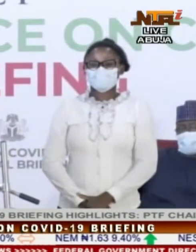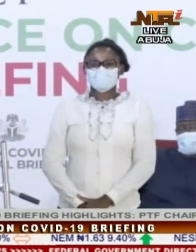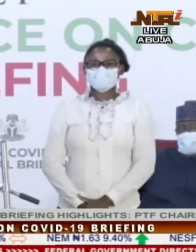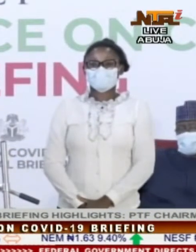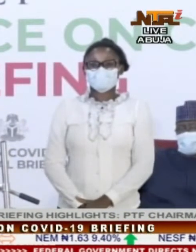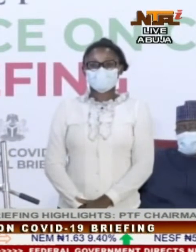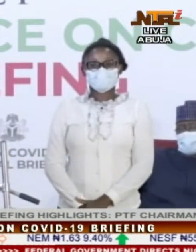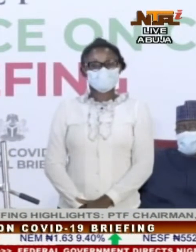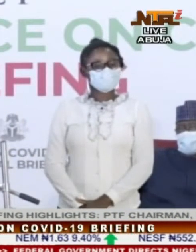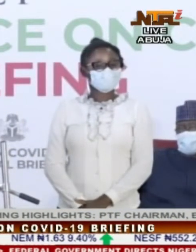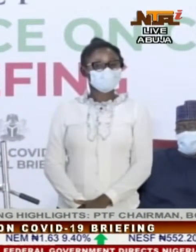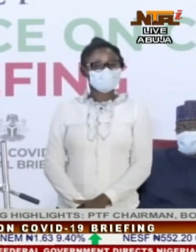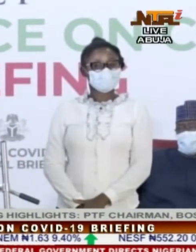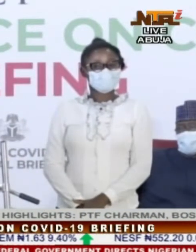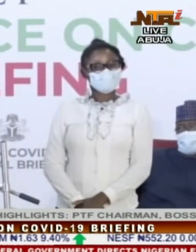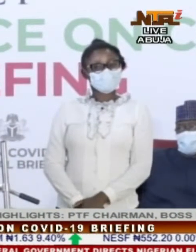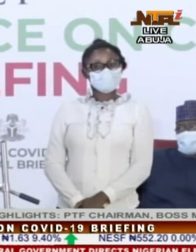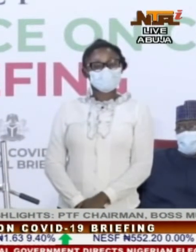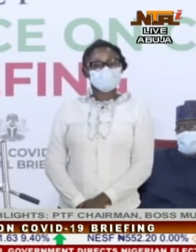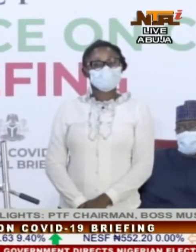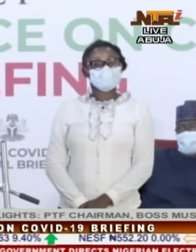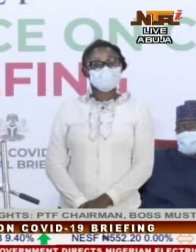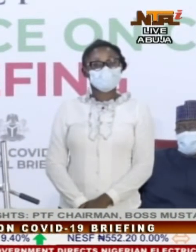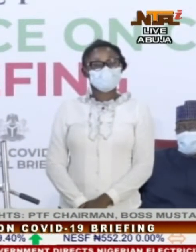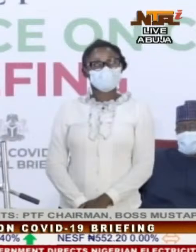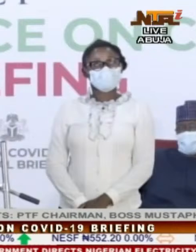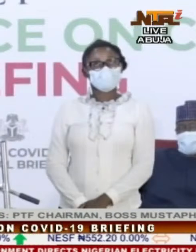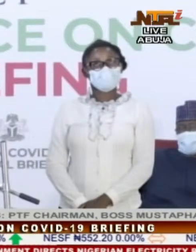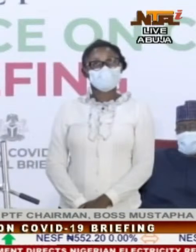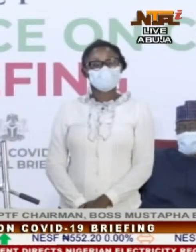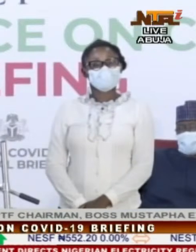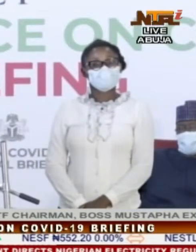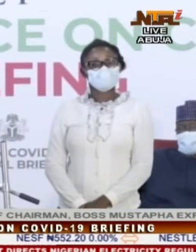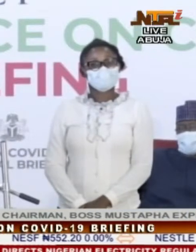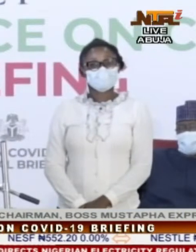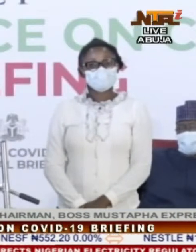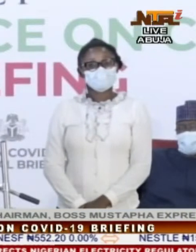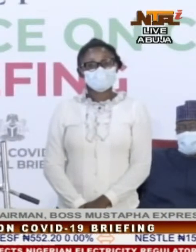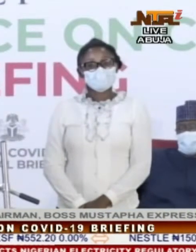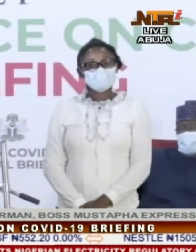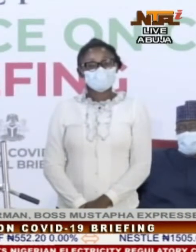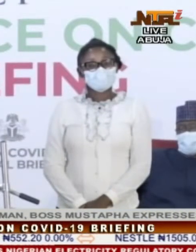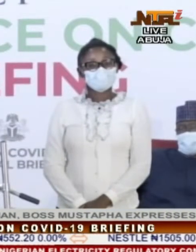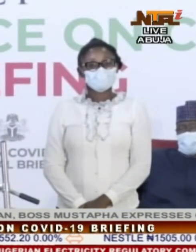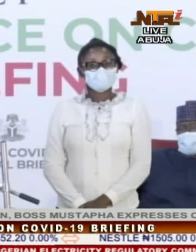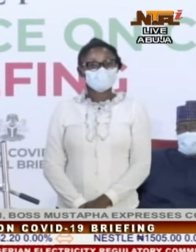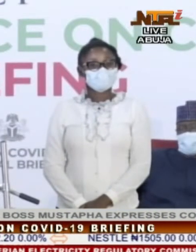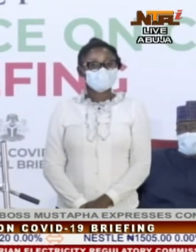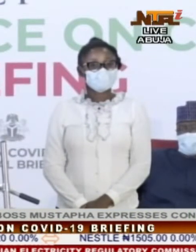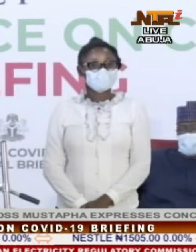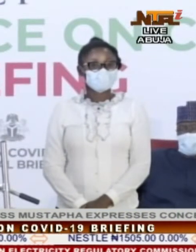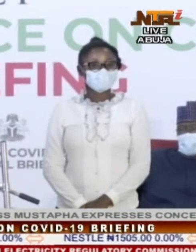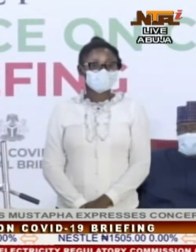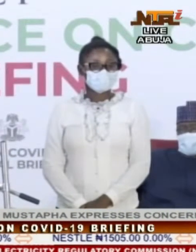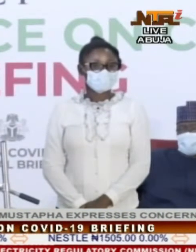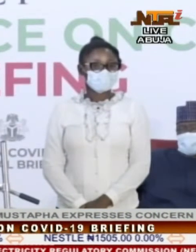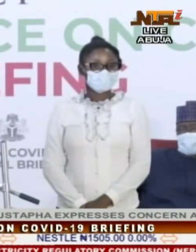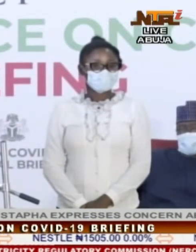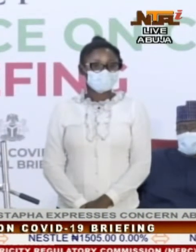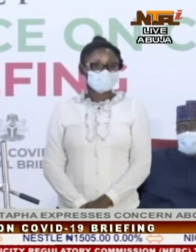Muna ƙara ci gaba da maimaici da tishi akan halin da muka samu kanmu na